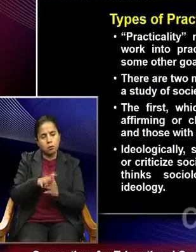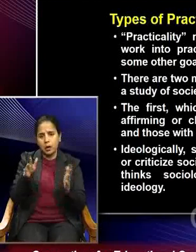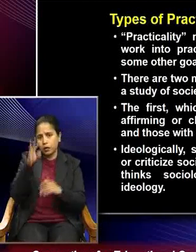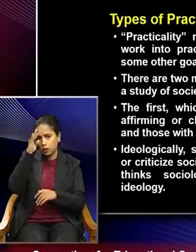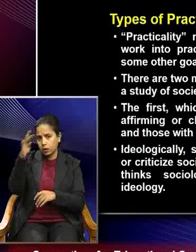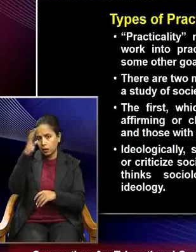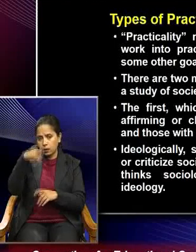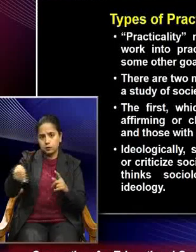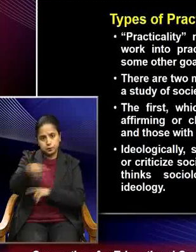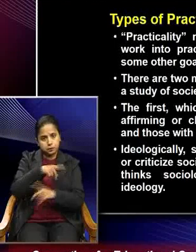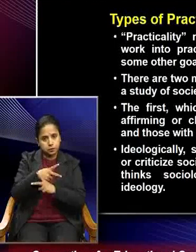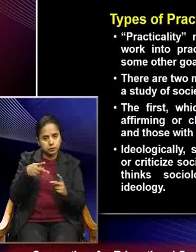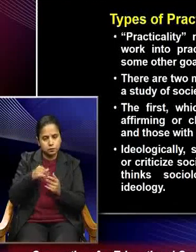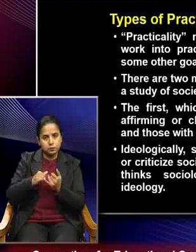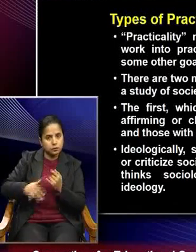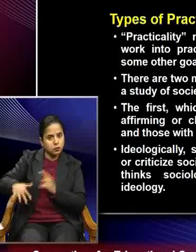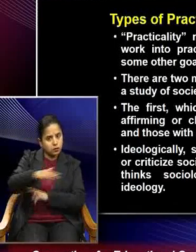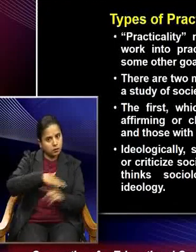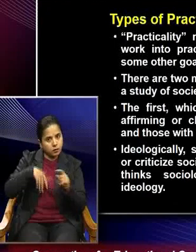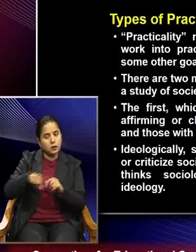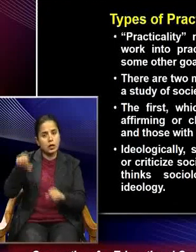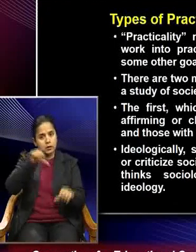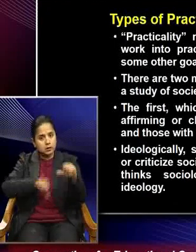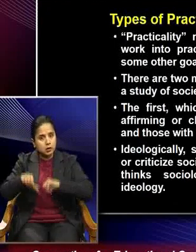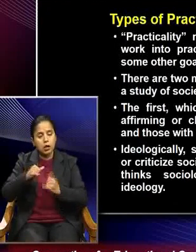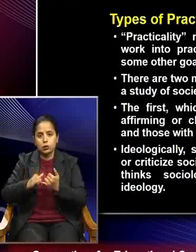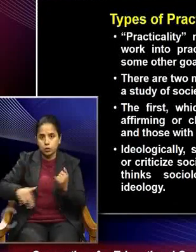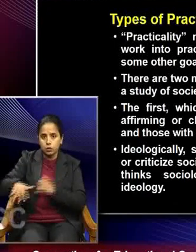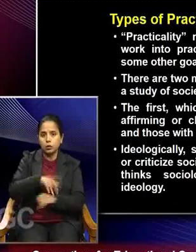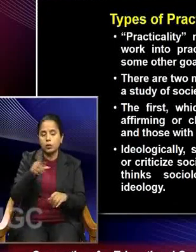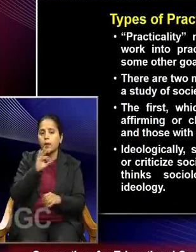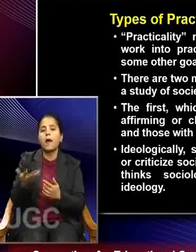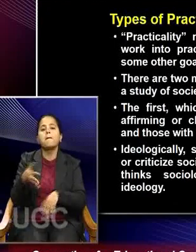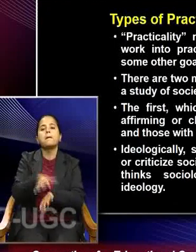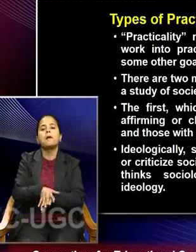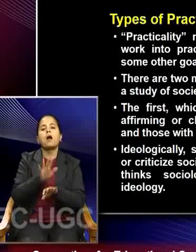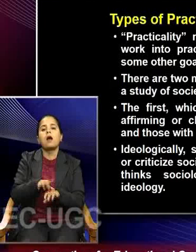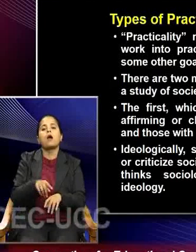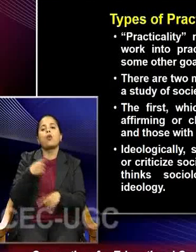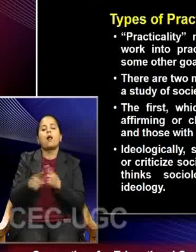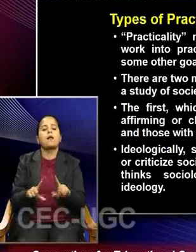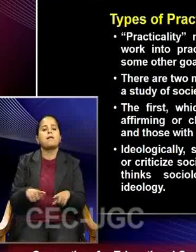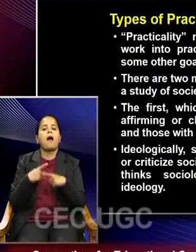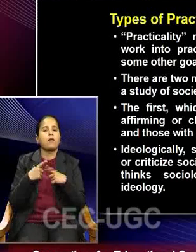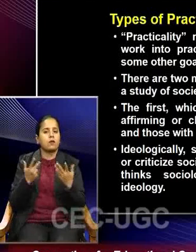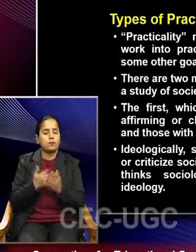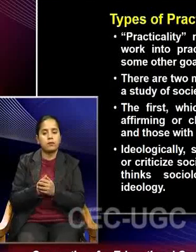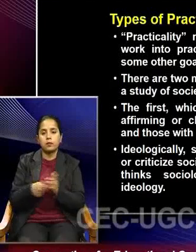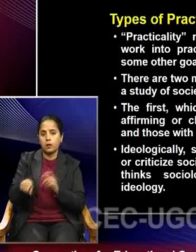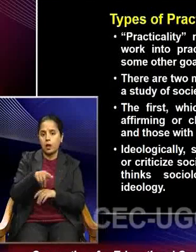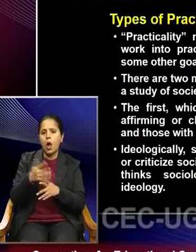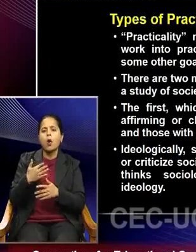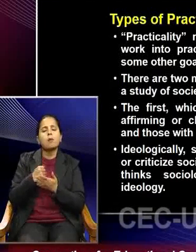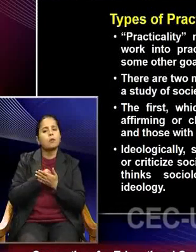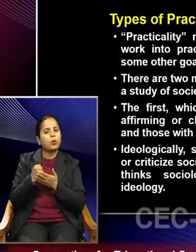theory, sociology as science of society is applicable in everyday life. How can we